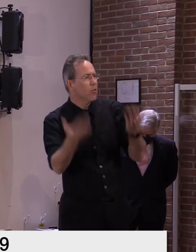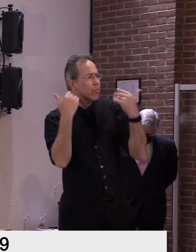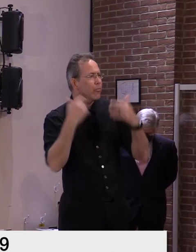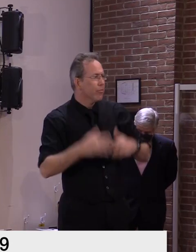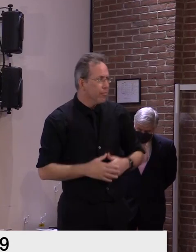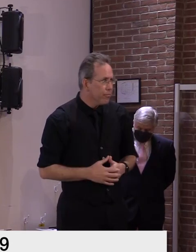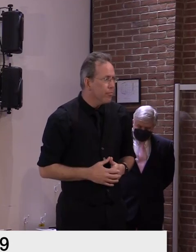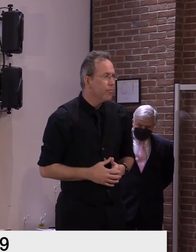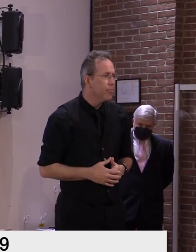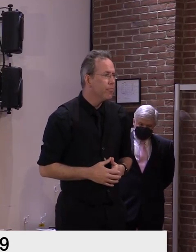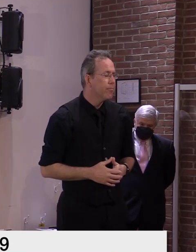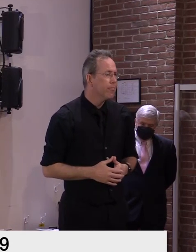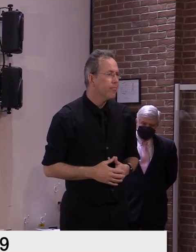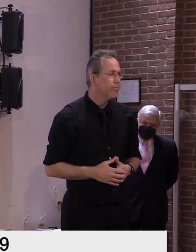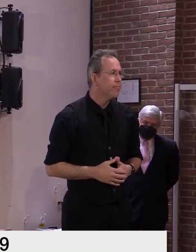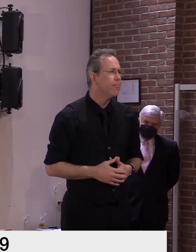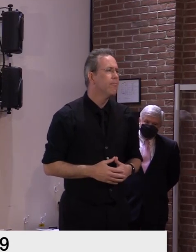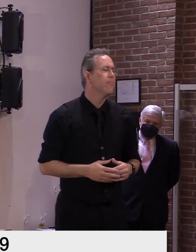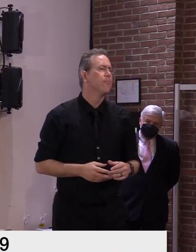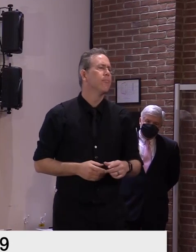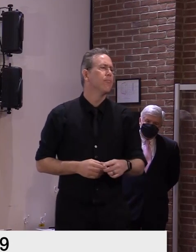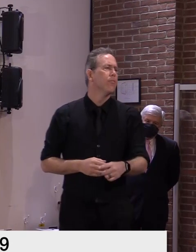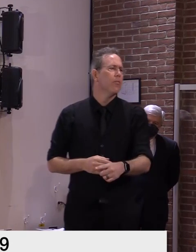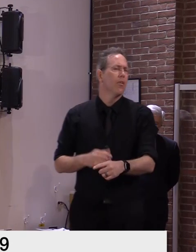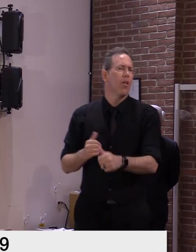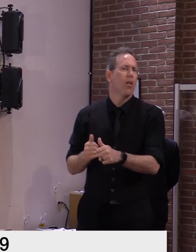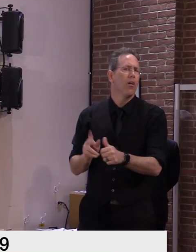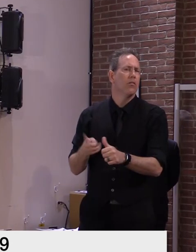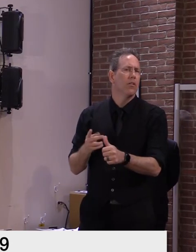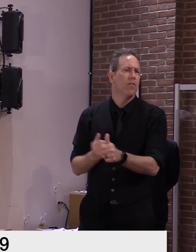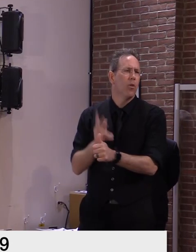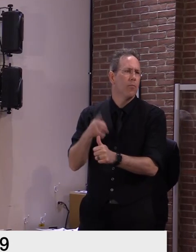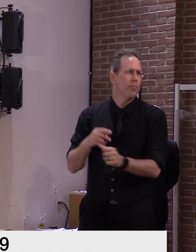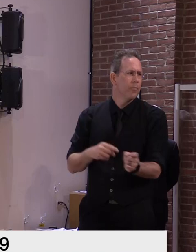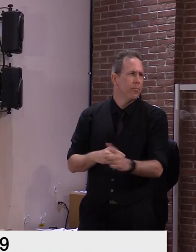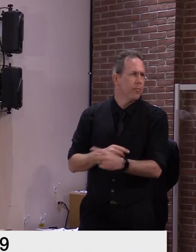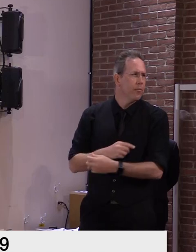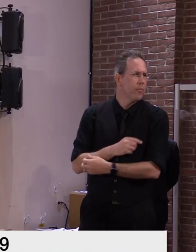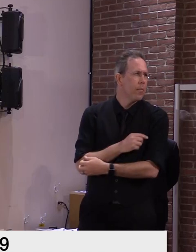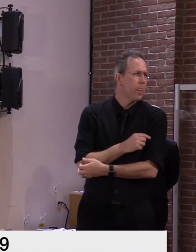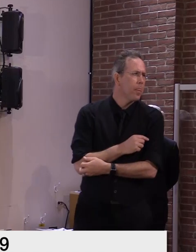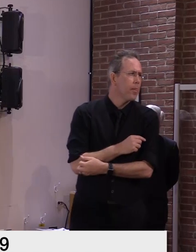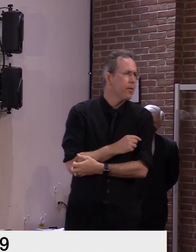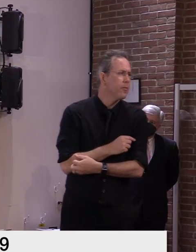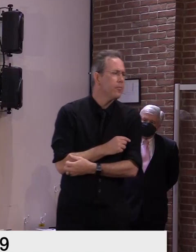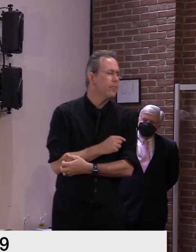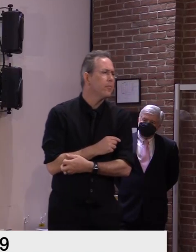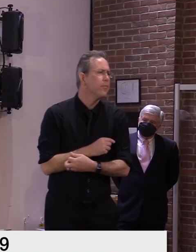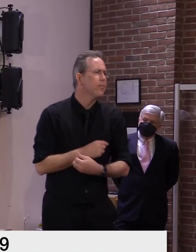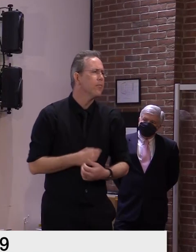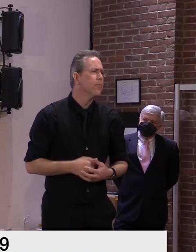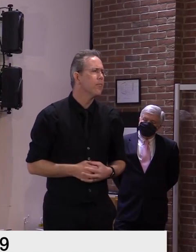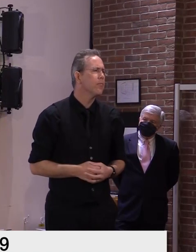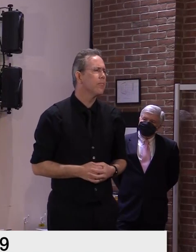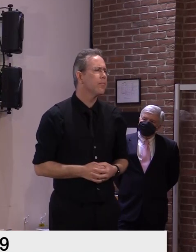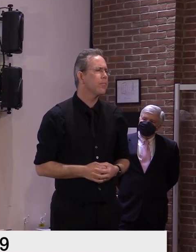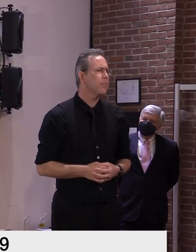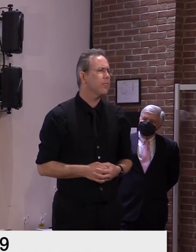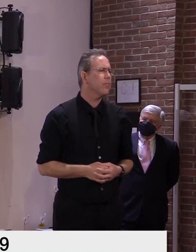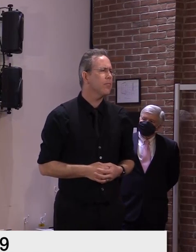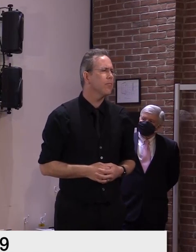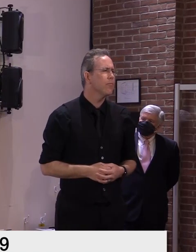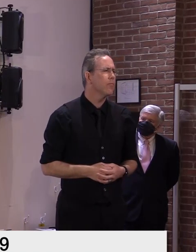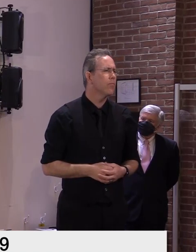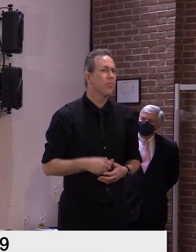And so if a resident chooses to go to New Hampshire to get vaccinated, would that skew Vermont's vaccination numbers? How would you be able to track that?